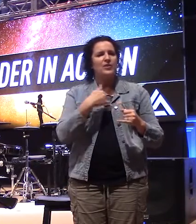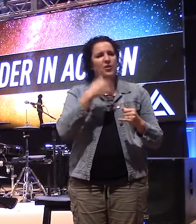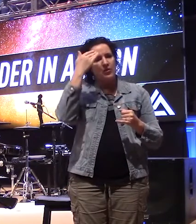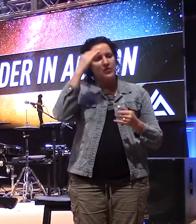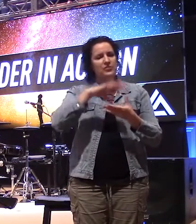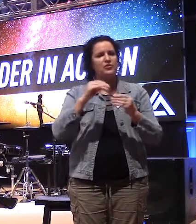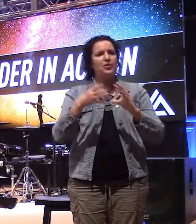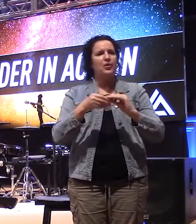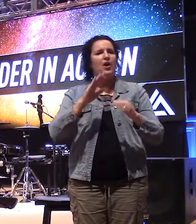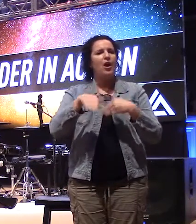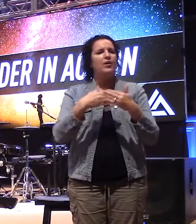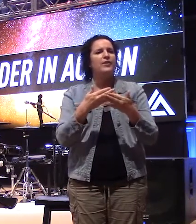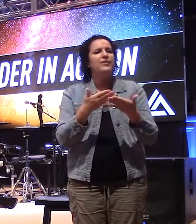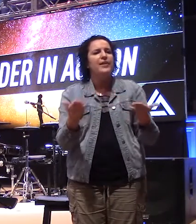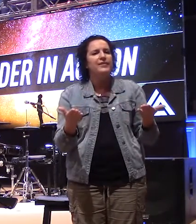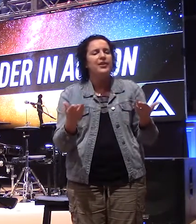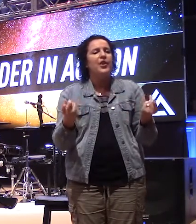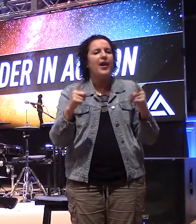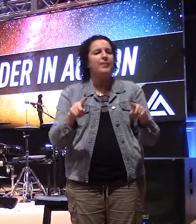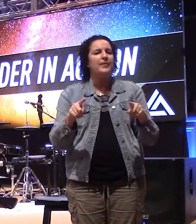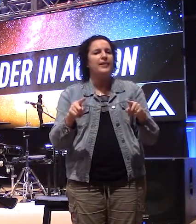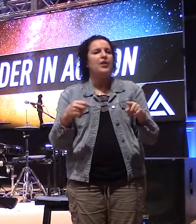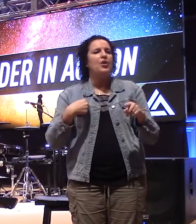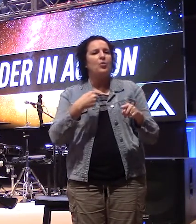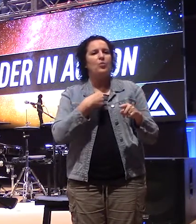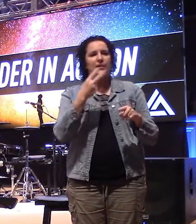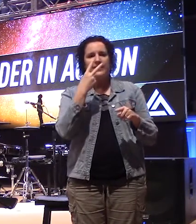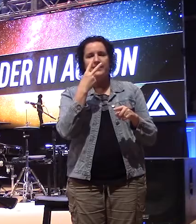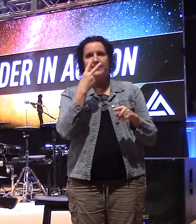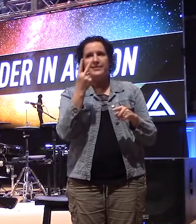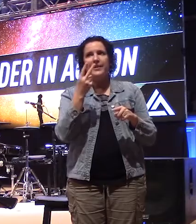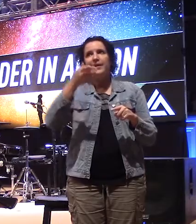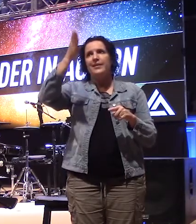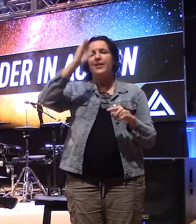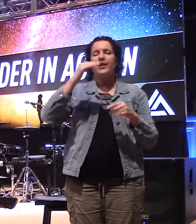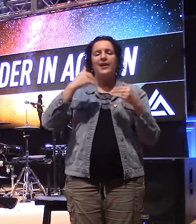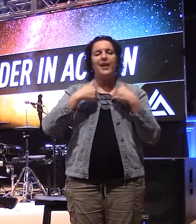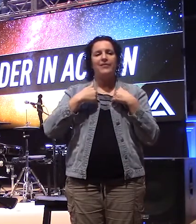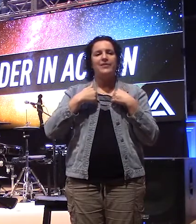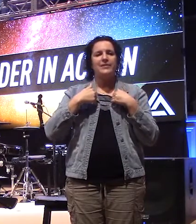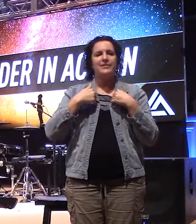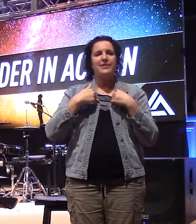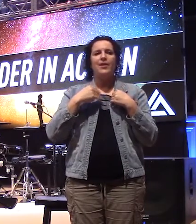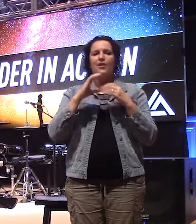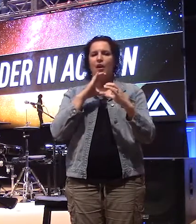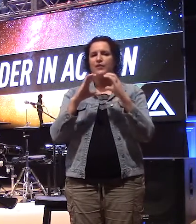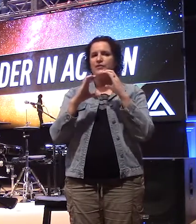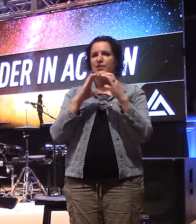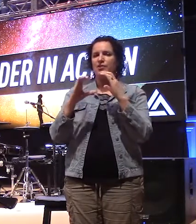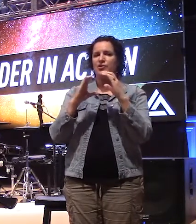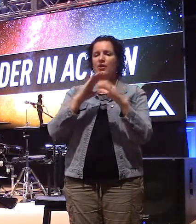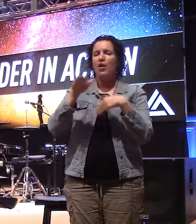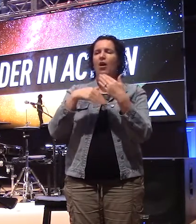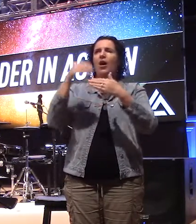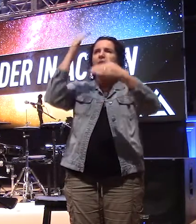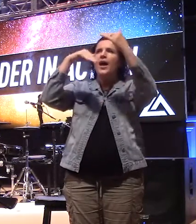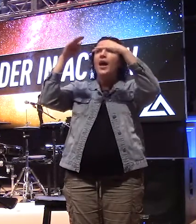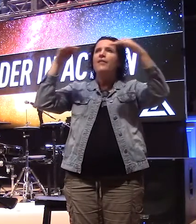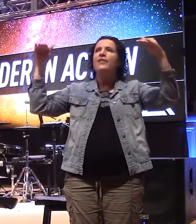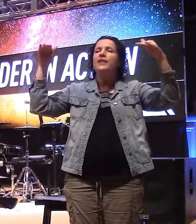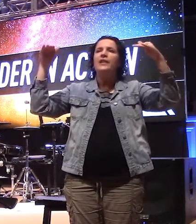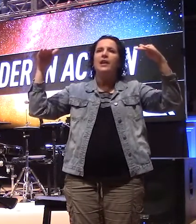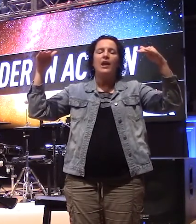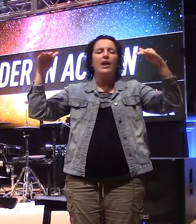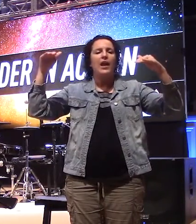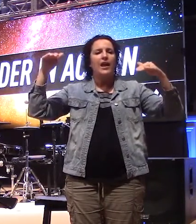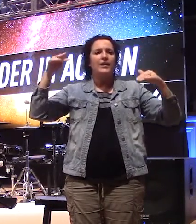happening in Job, we see God and Satan having this dialogue. And Job never saw that. All heaven and hell was watching Job's